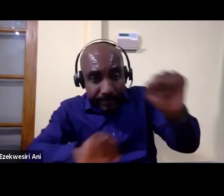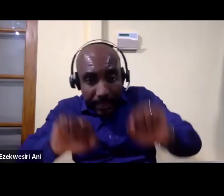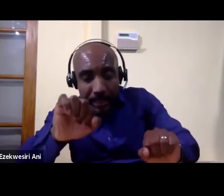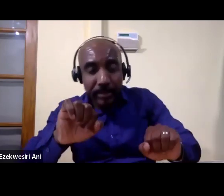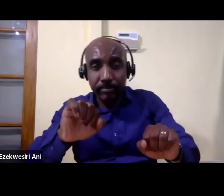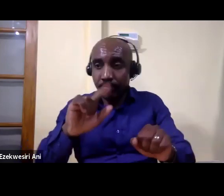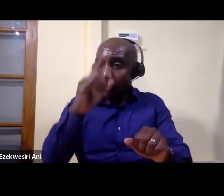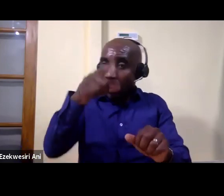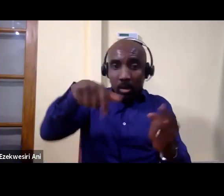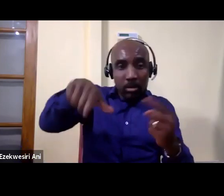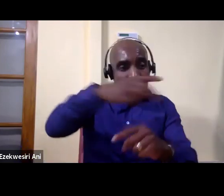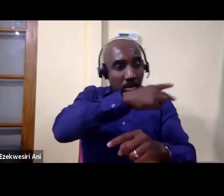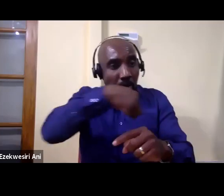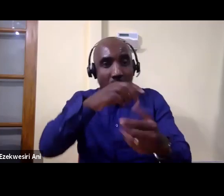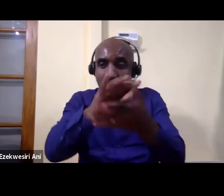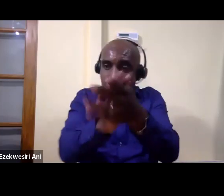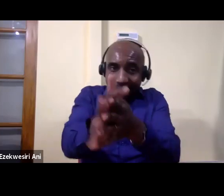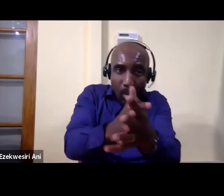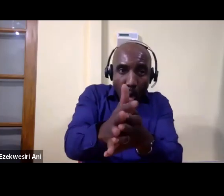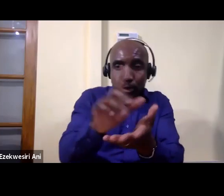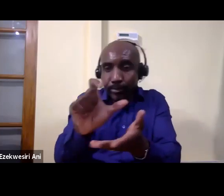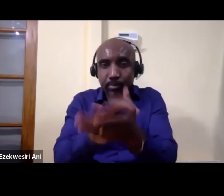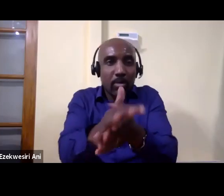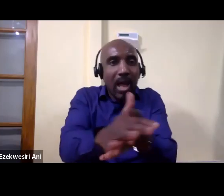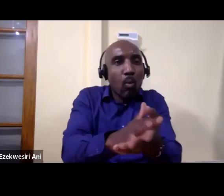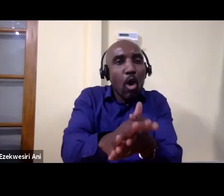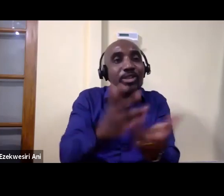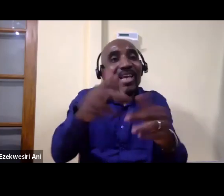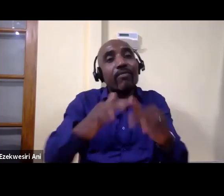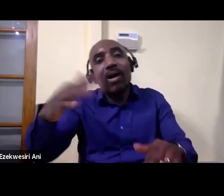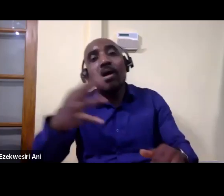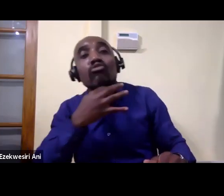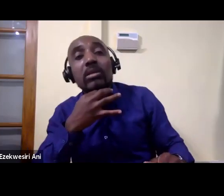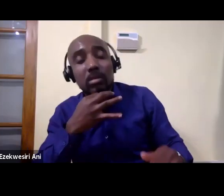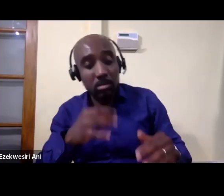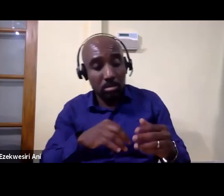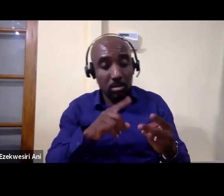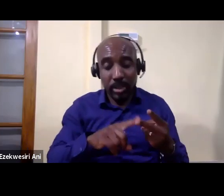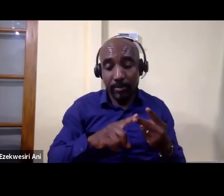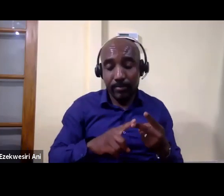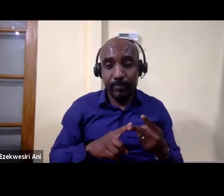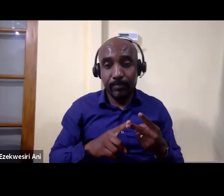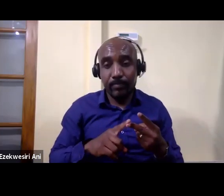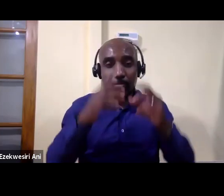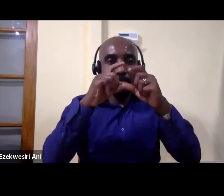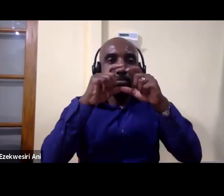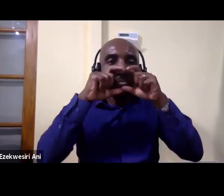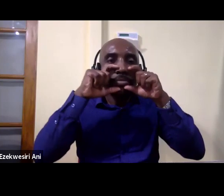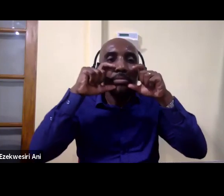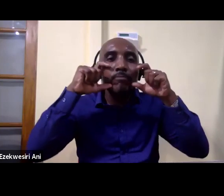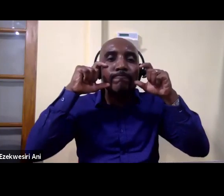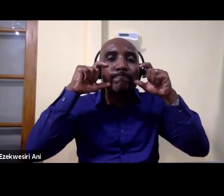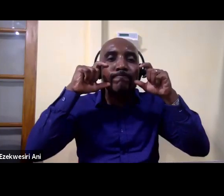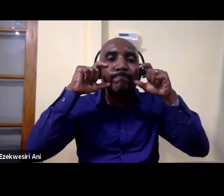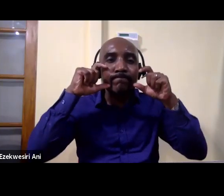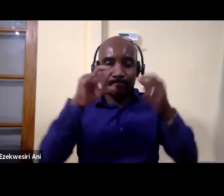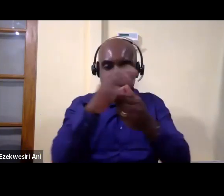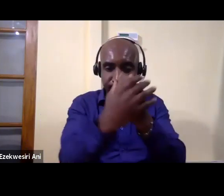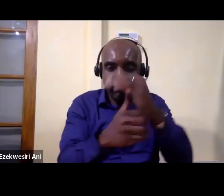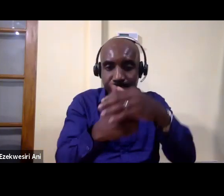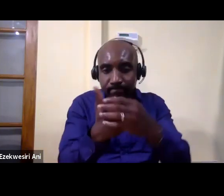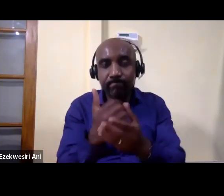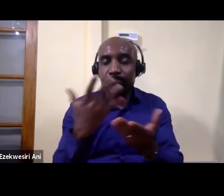who work in areas that where they may be at risk. And also I think the other key thing is wearing face masks. So I'm not clear why the government has not yet